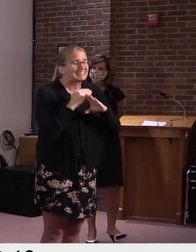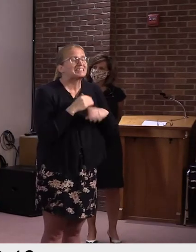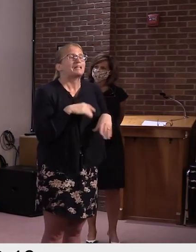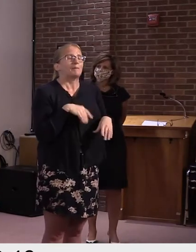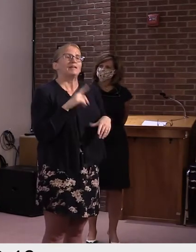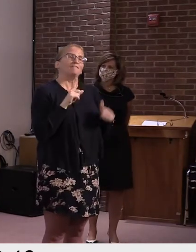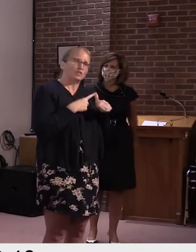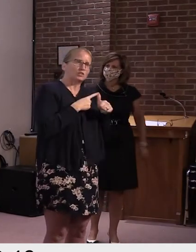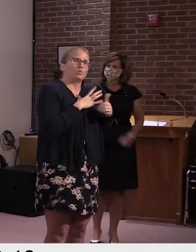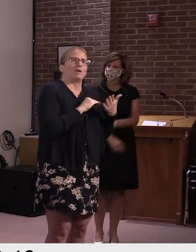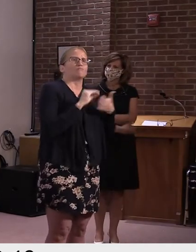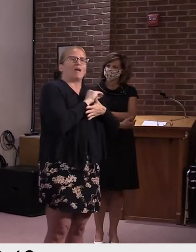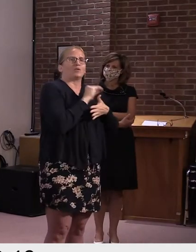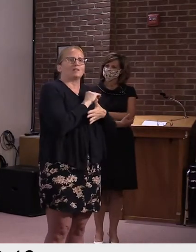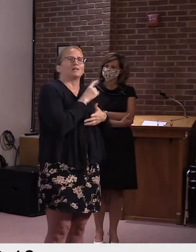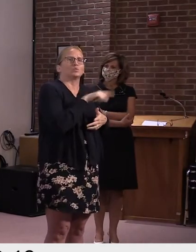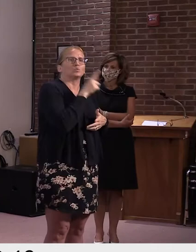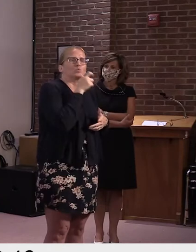vulnerable first.